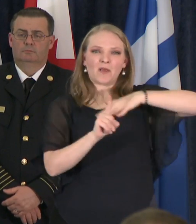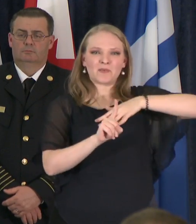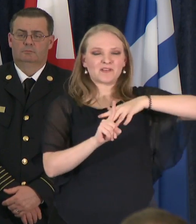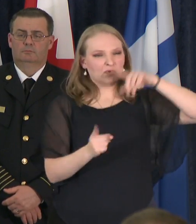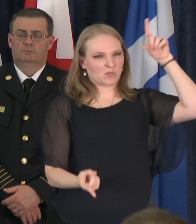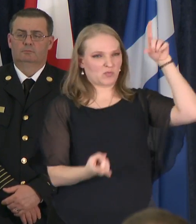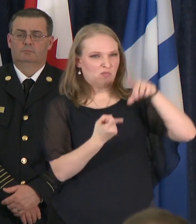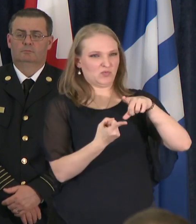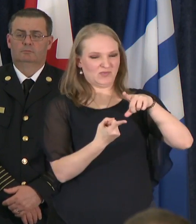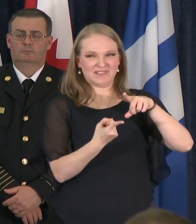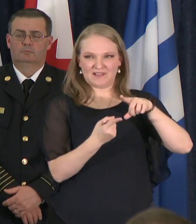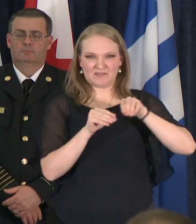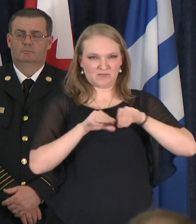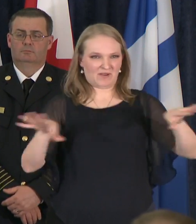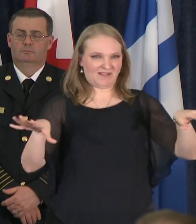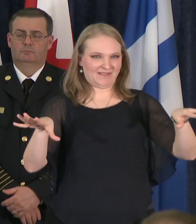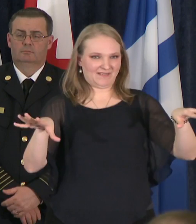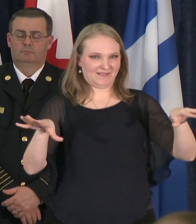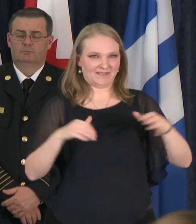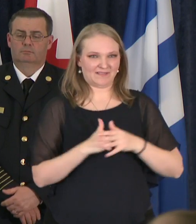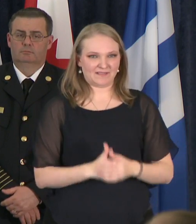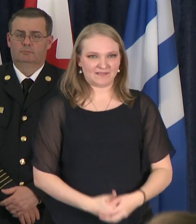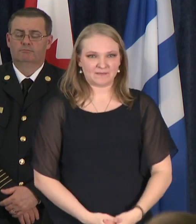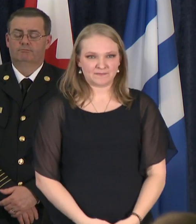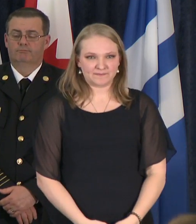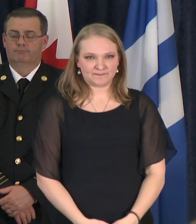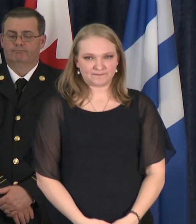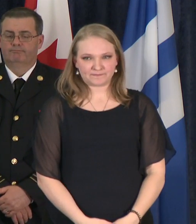of COVID-19 spread.